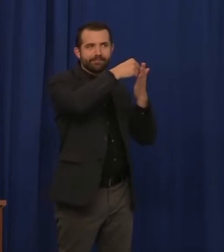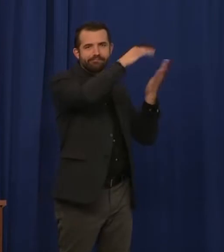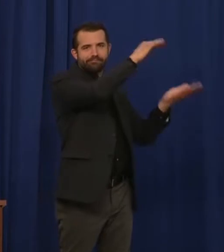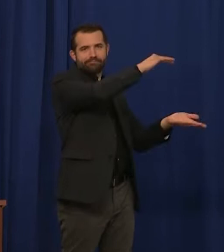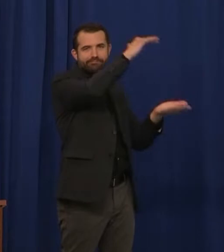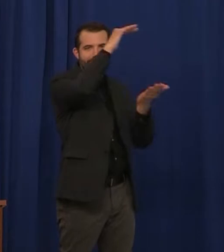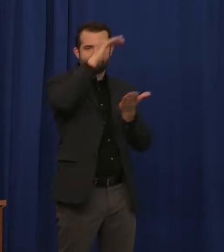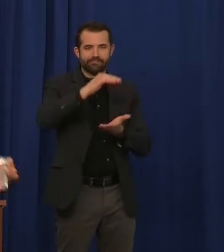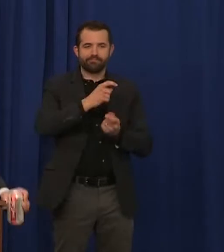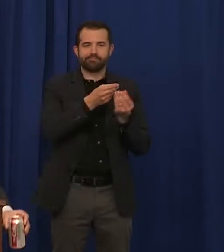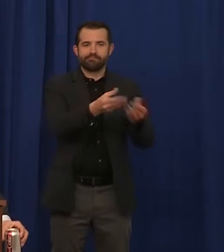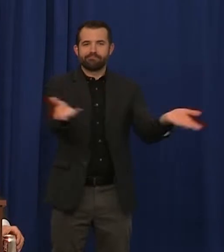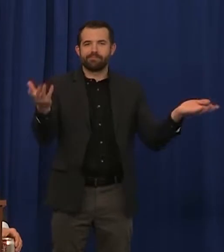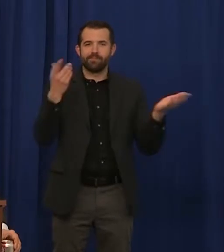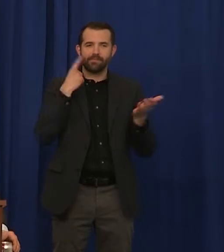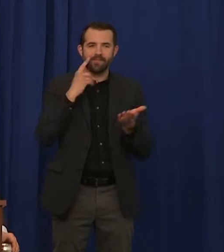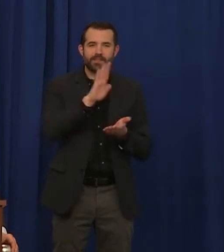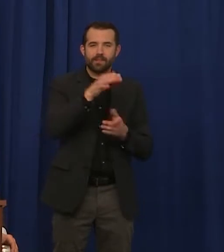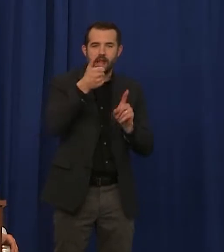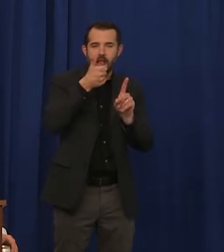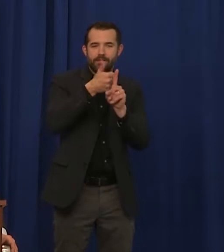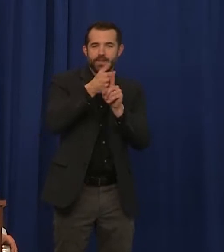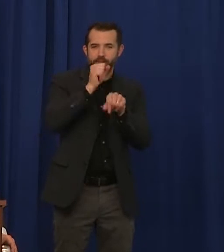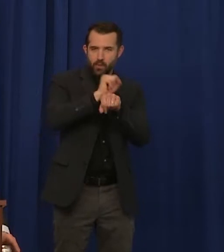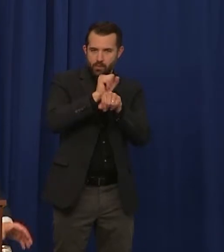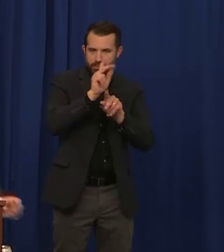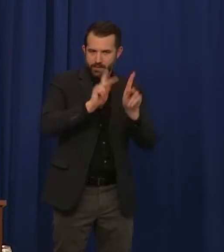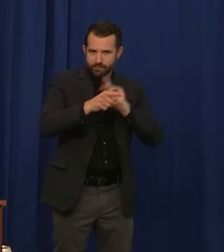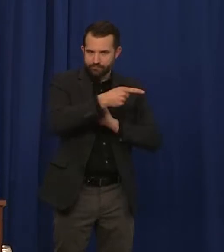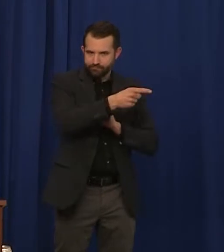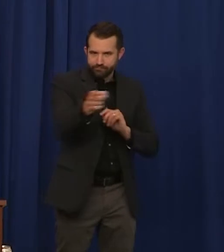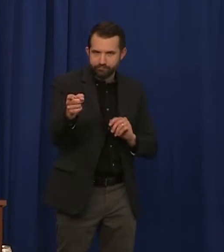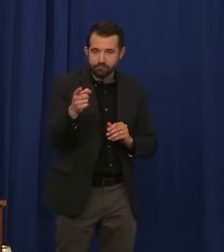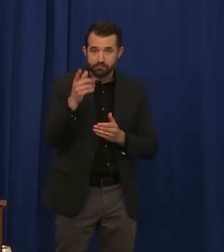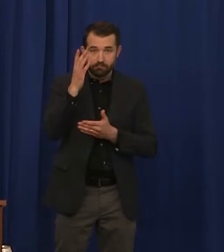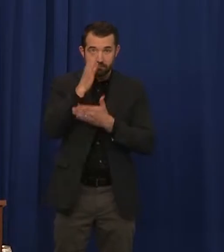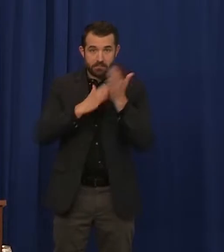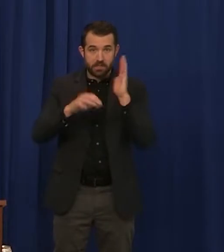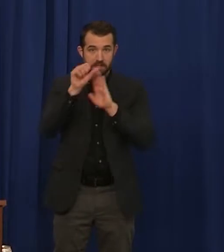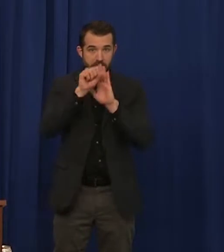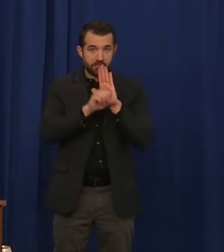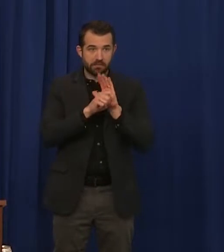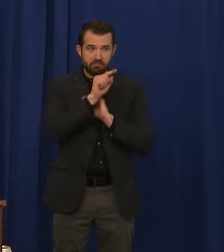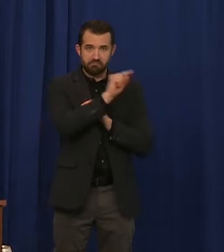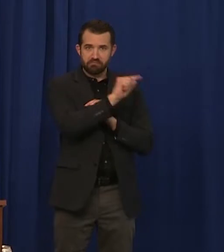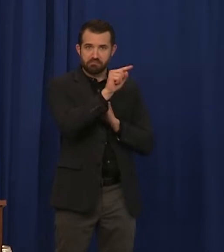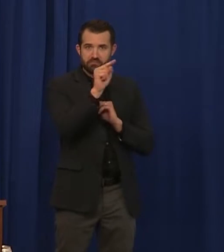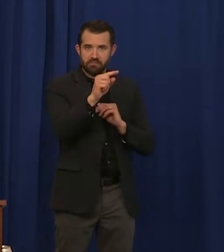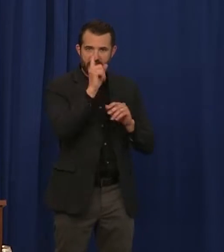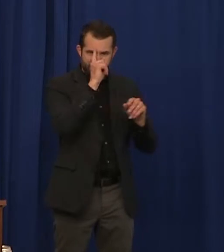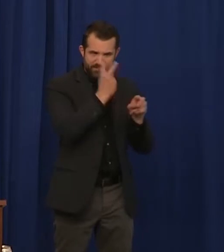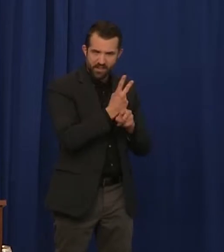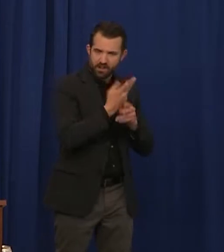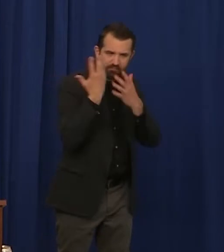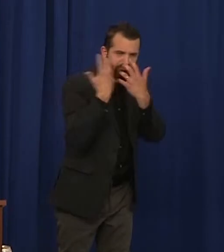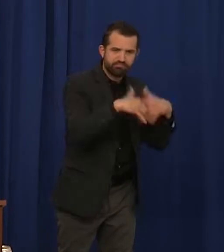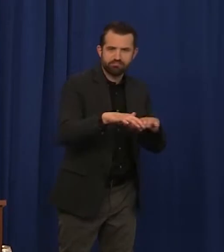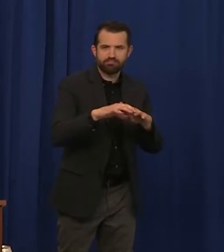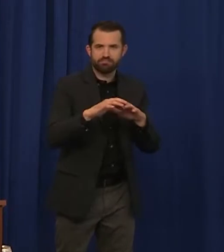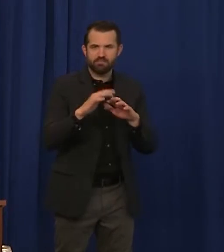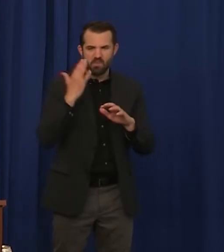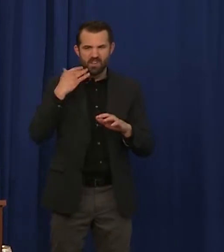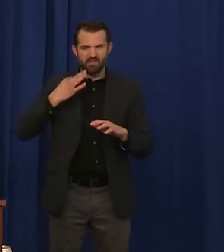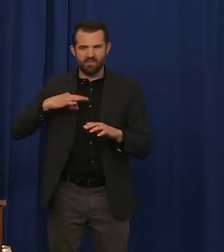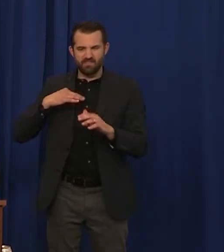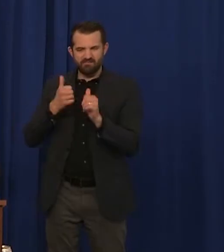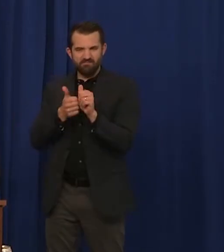self-employed people, but there are states that have seemed to be able to figure it out. How come Maine isn't? Can you just be specific about